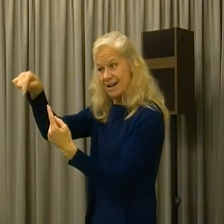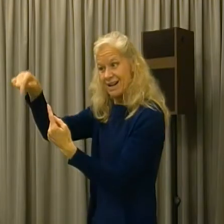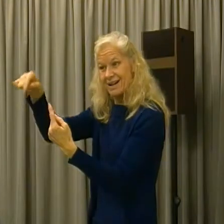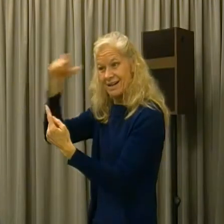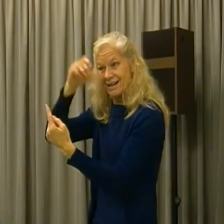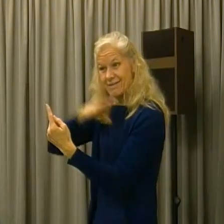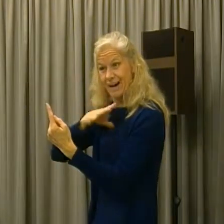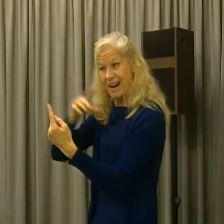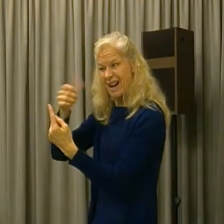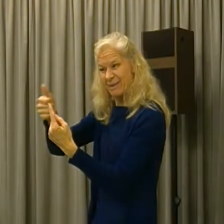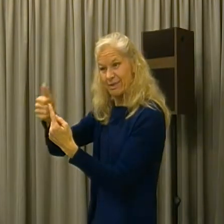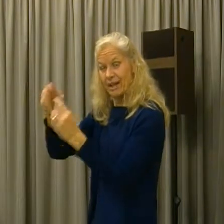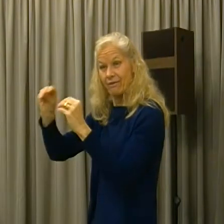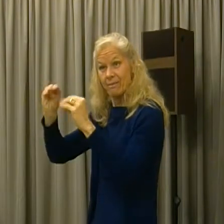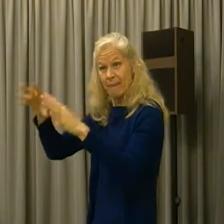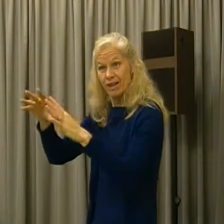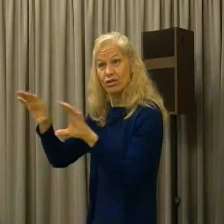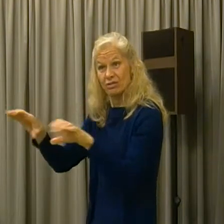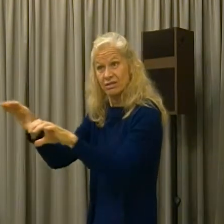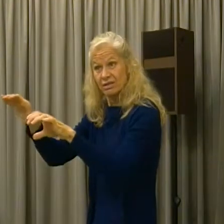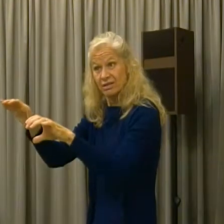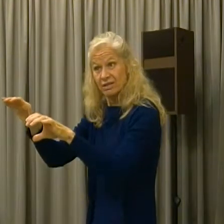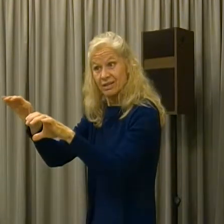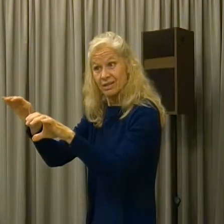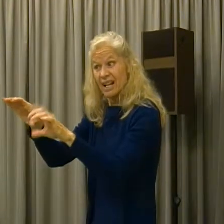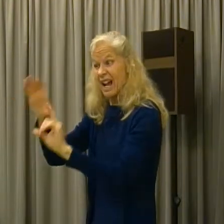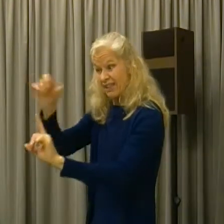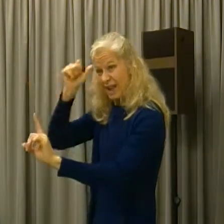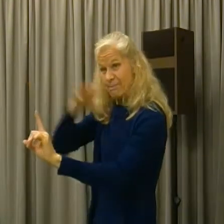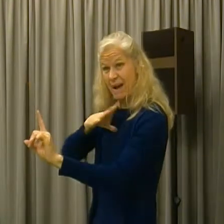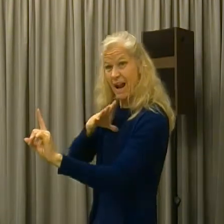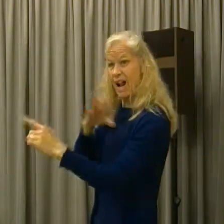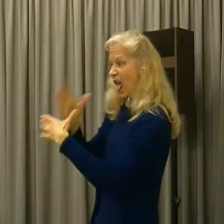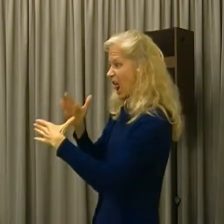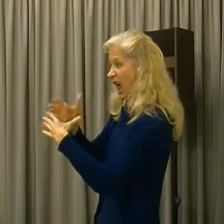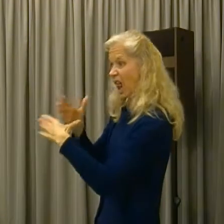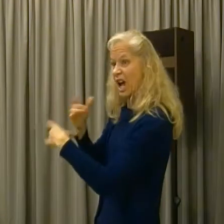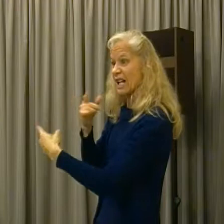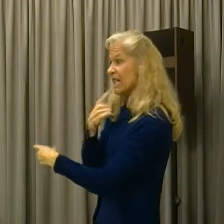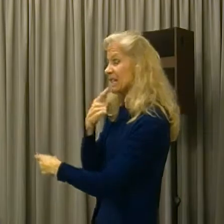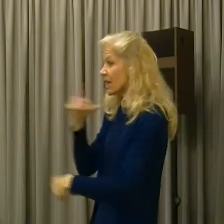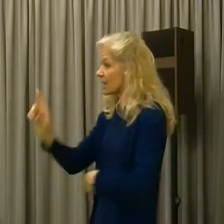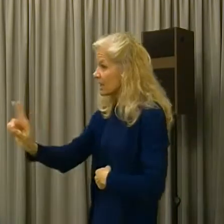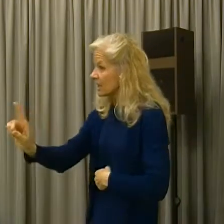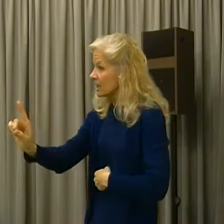what he did? He blinded him. You're going to lose your sight for a while. Remember that?